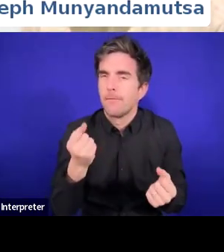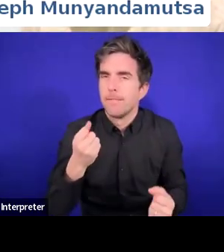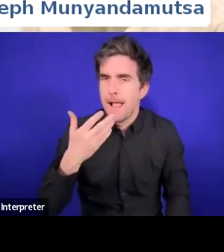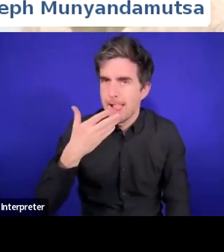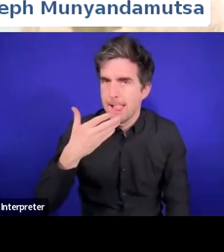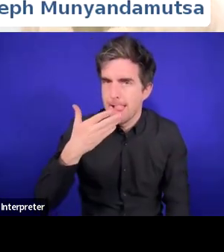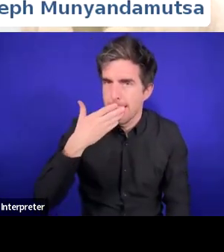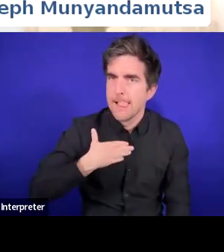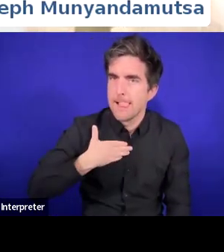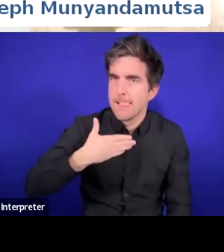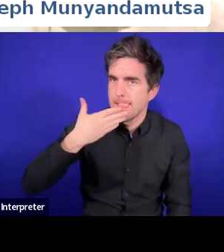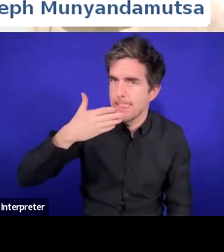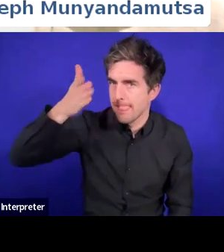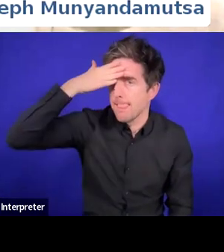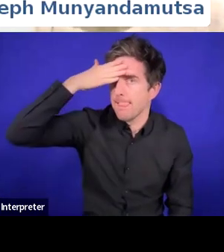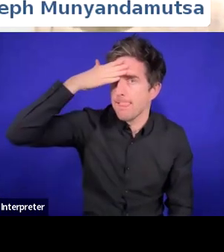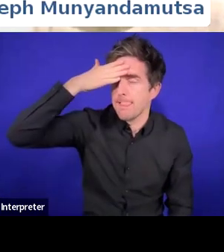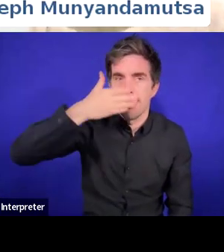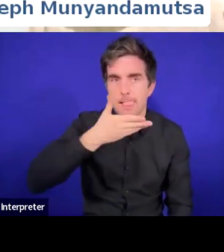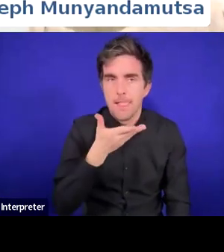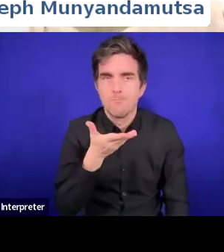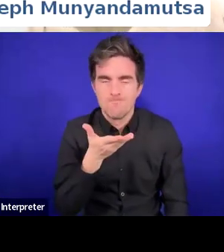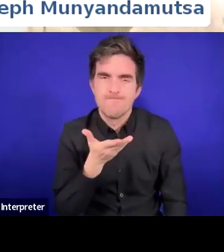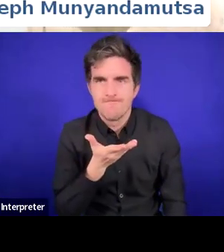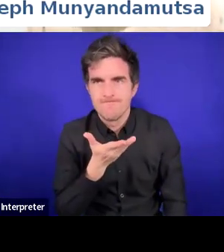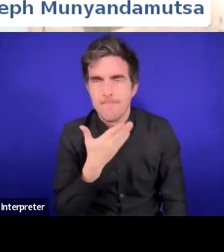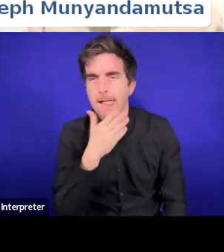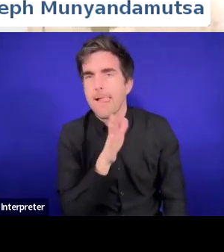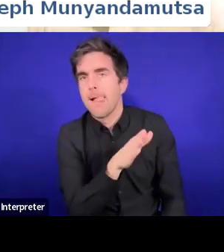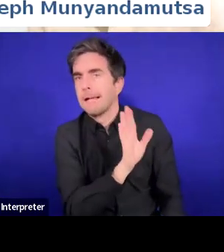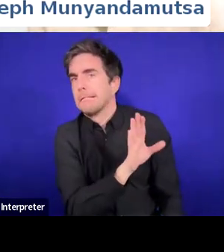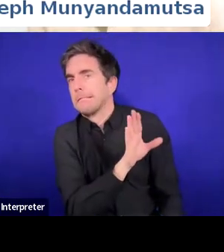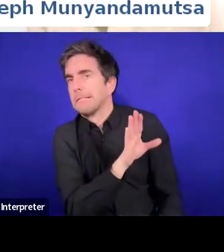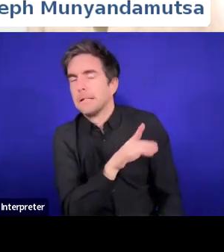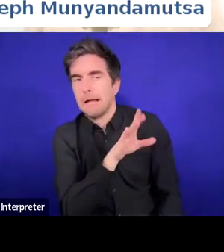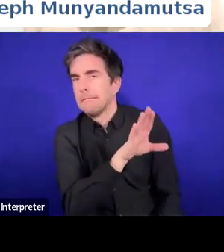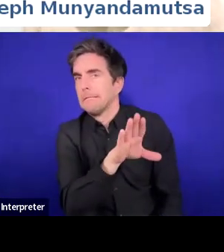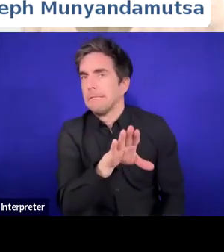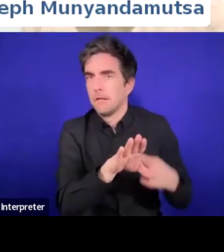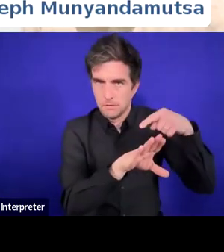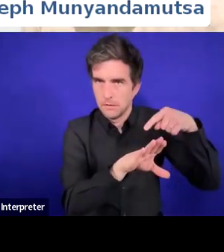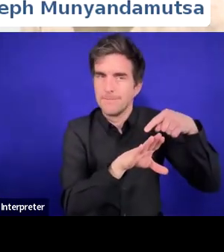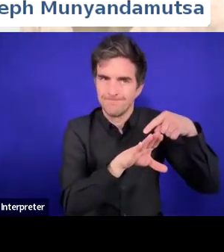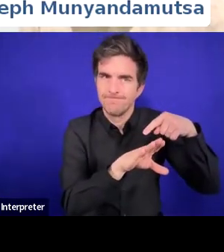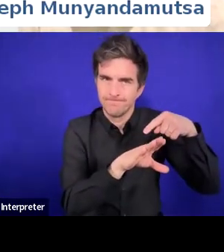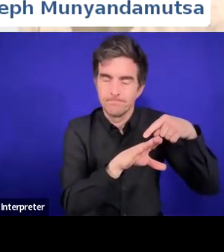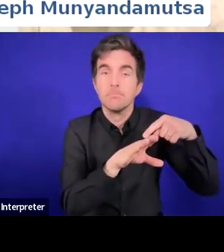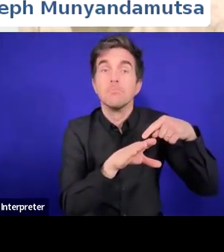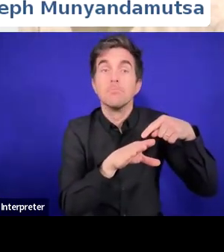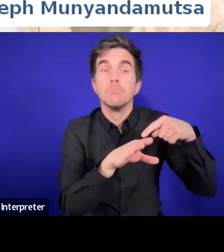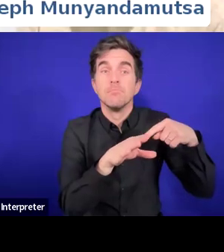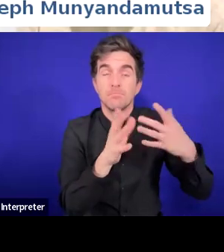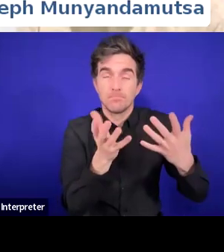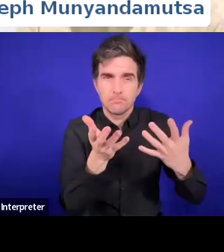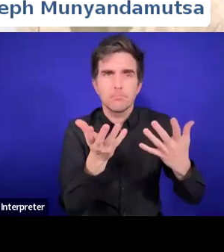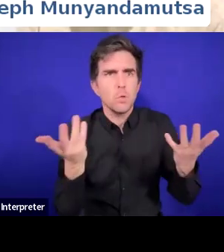provide a different capacity building, trainings, etc., so that persons with disability engage in climate action, climate smart agriculture,